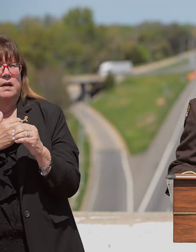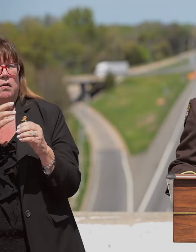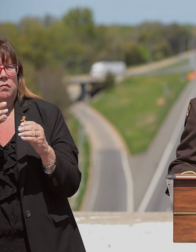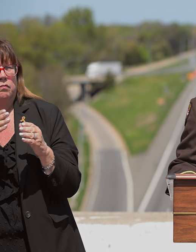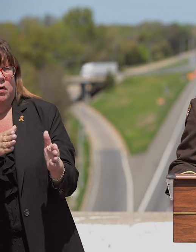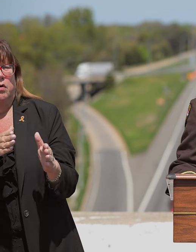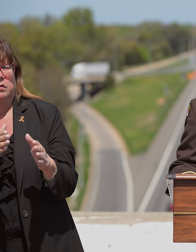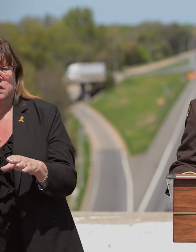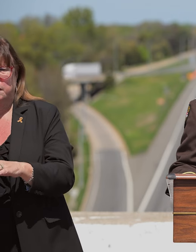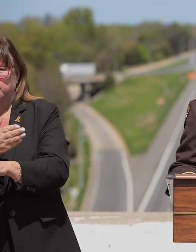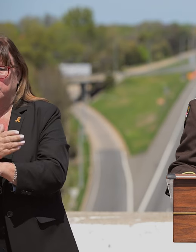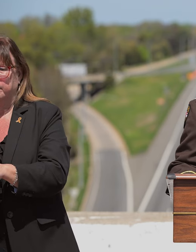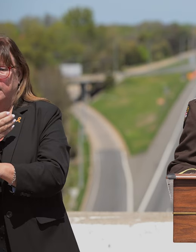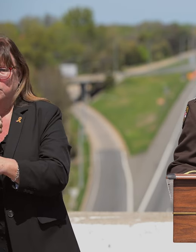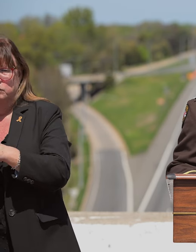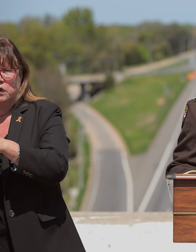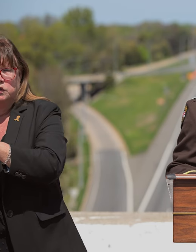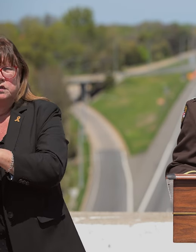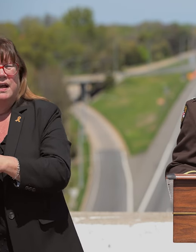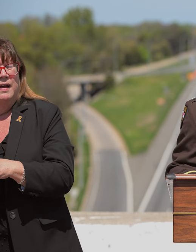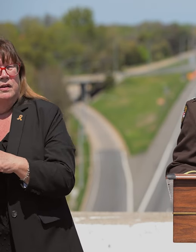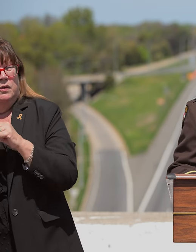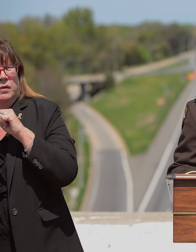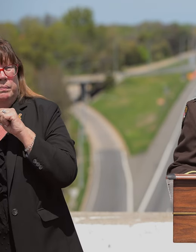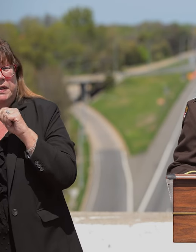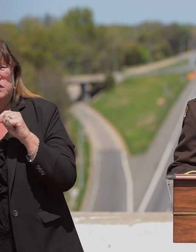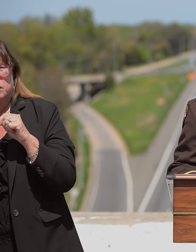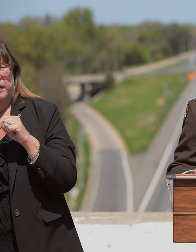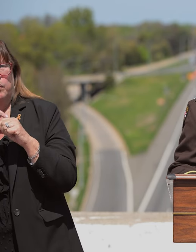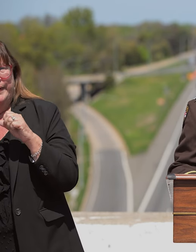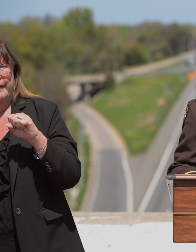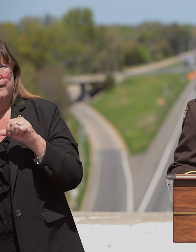improve our infrastructure, and ensure the constant flow of traffic.